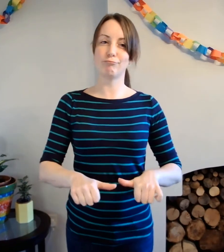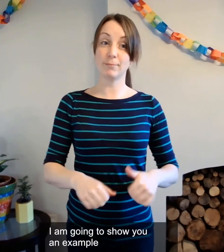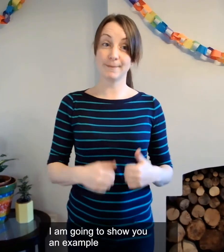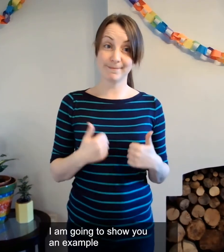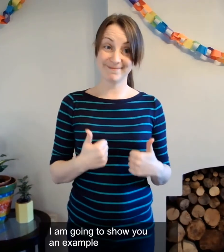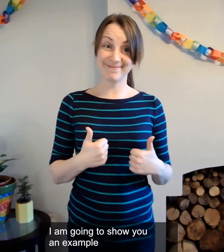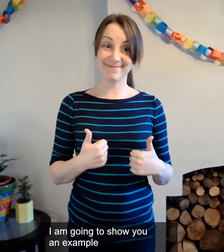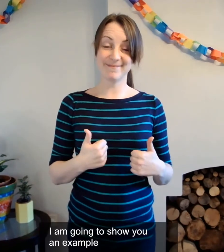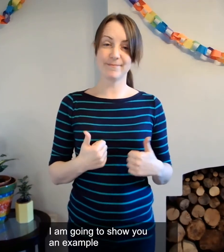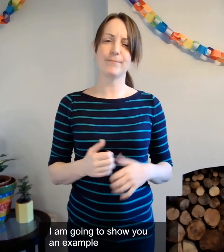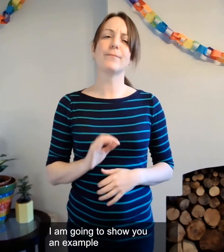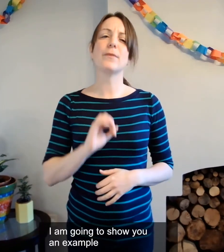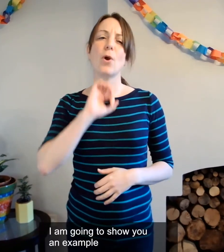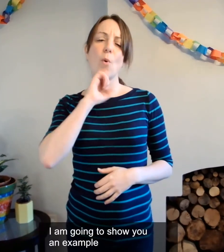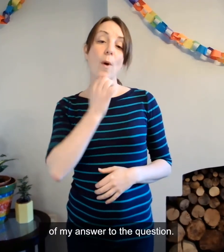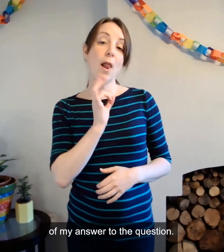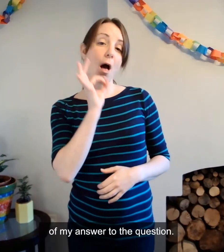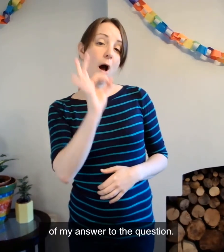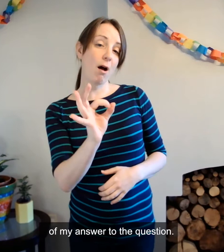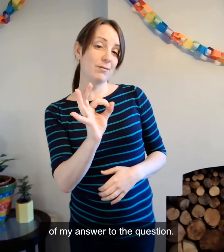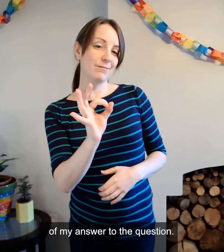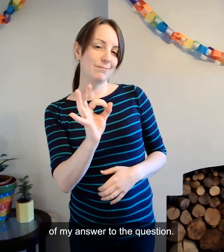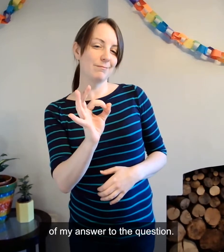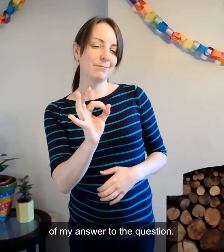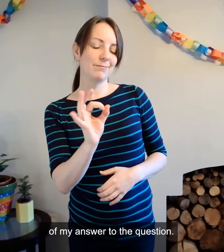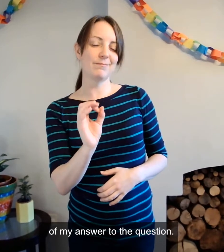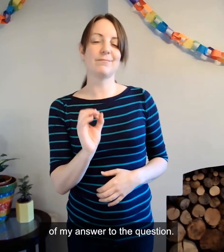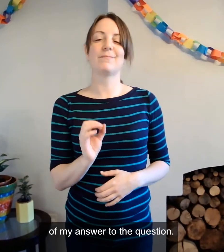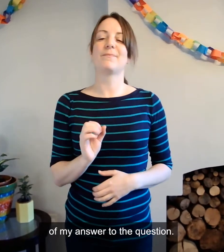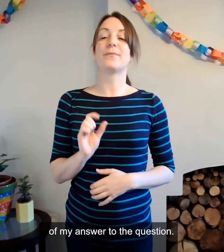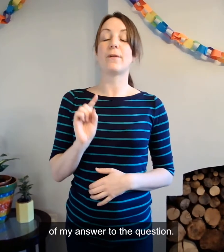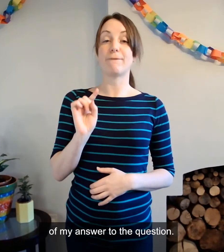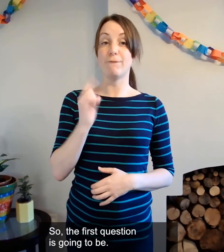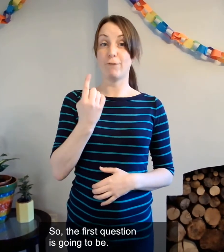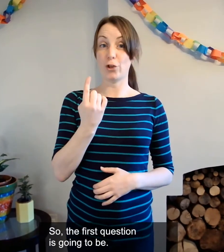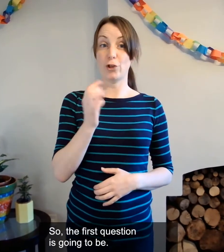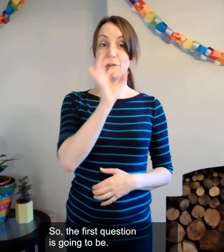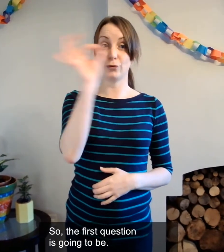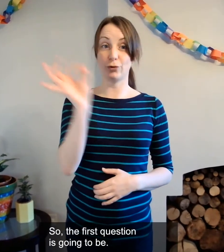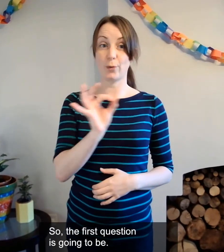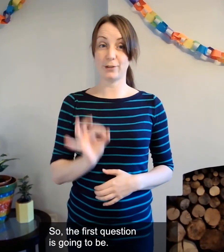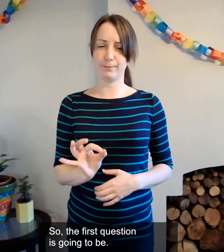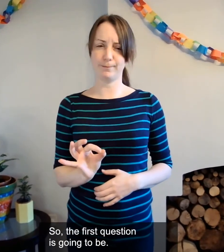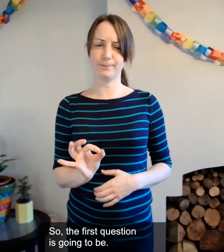I'm going to show you an example of my answer to the question. So the first question is going to